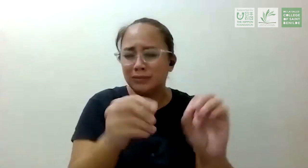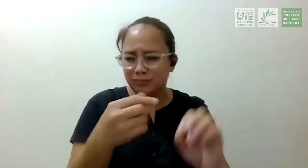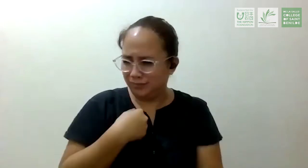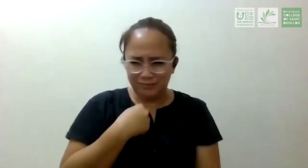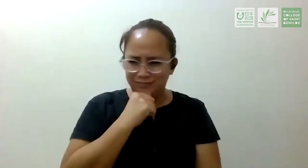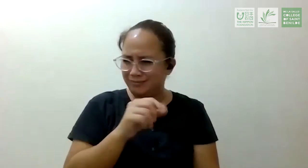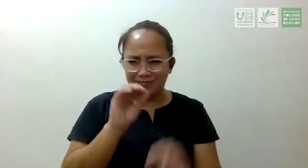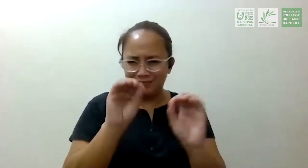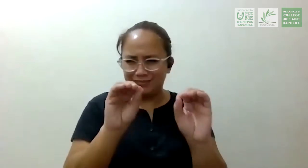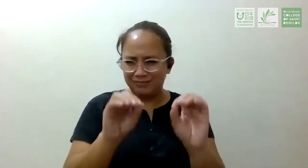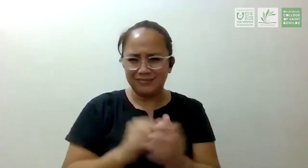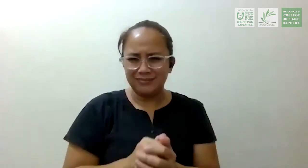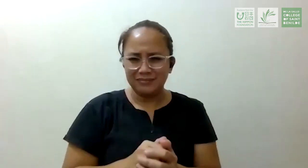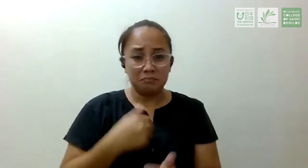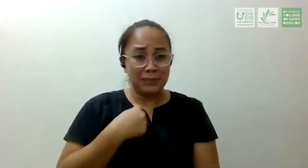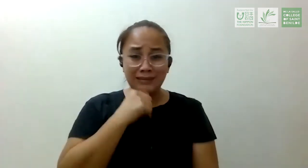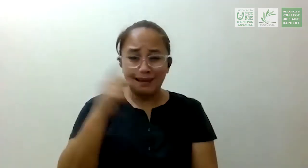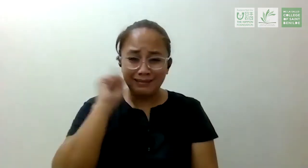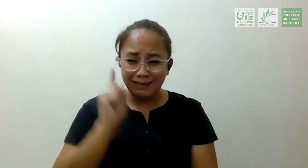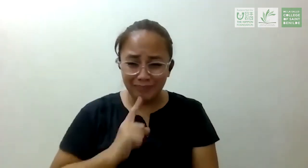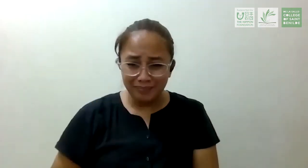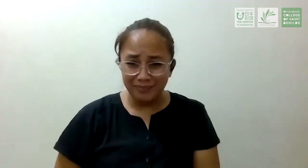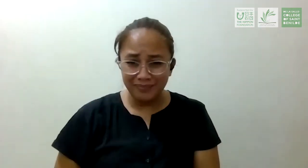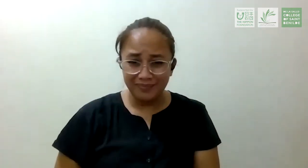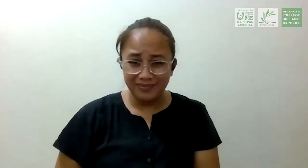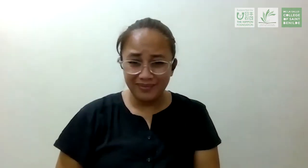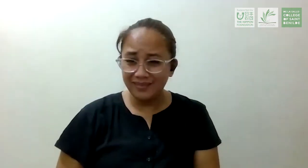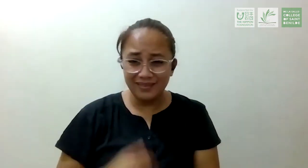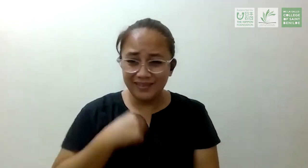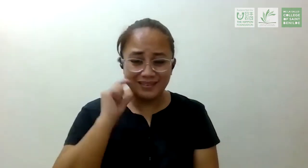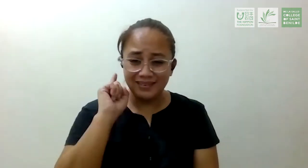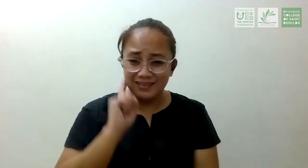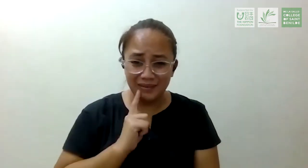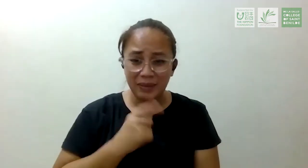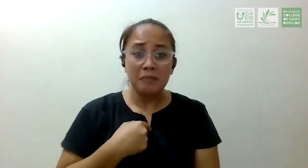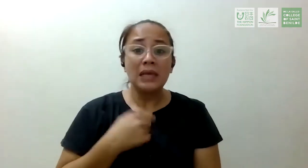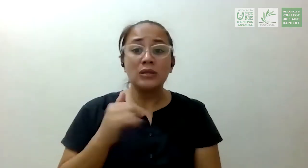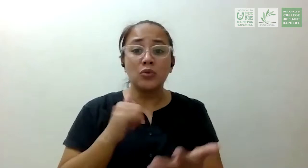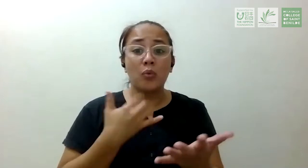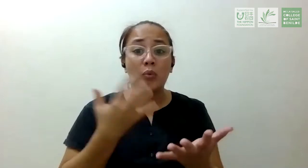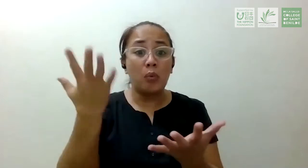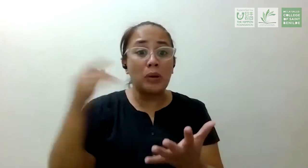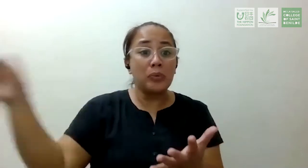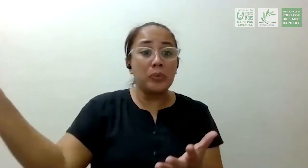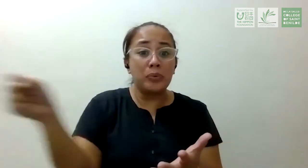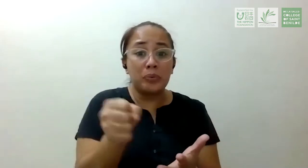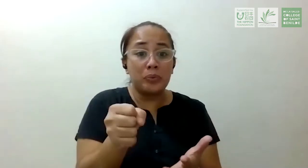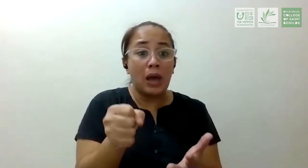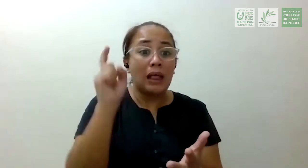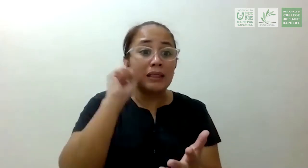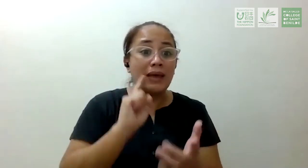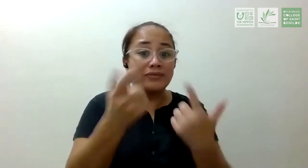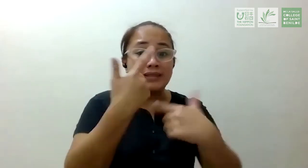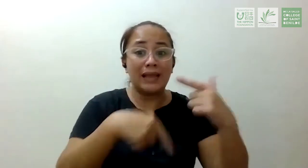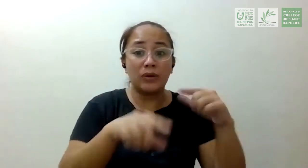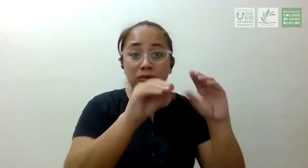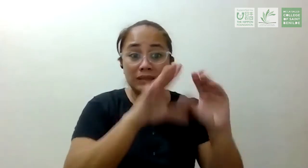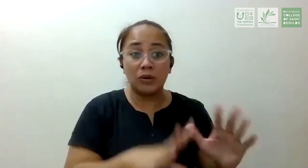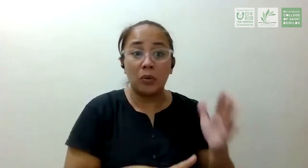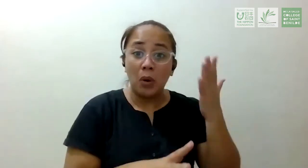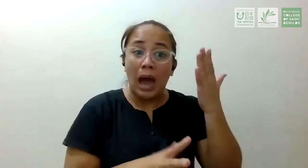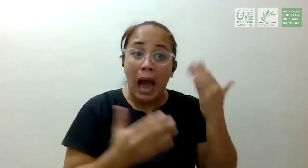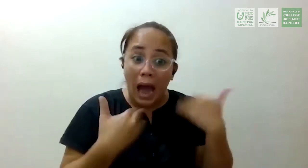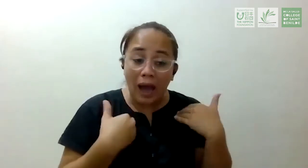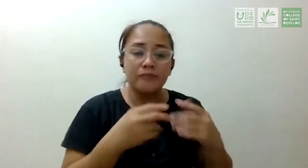I'm not deaf. This is why we want to get deaf sign language teachers who have professional